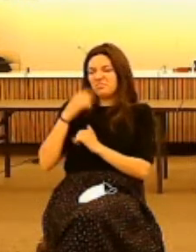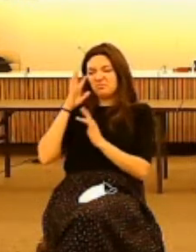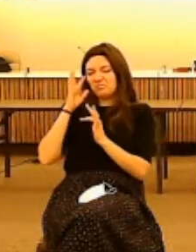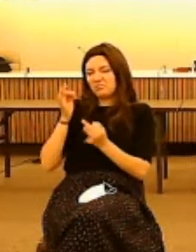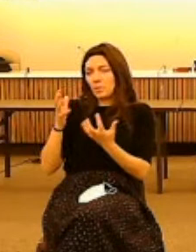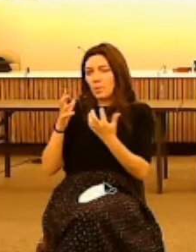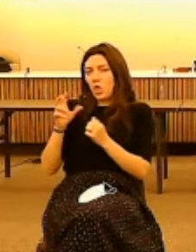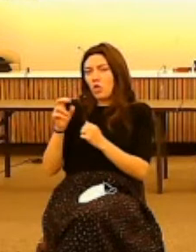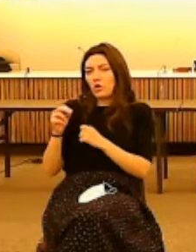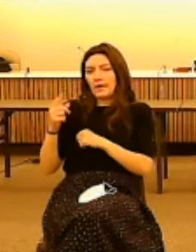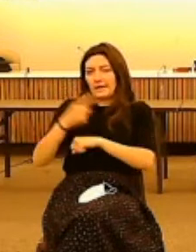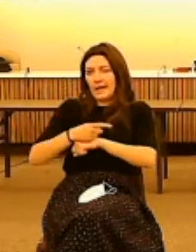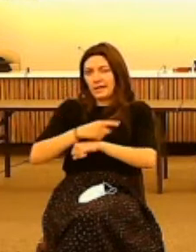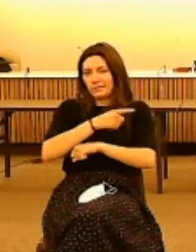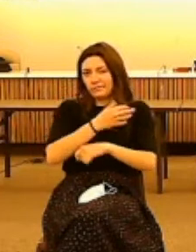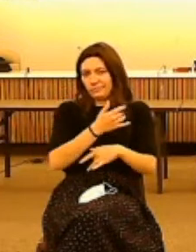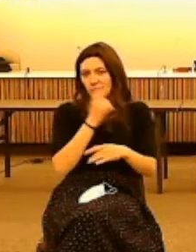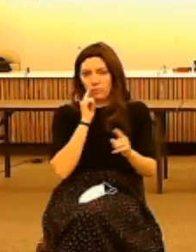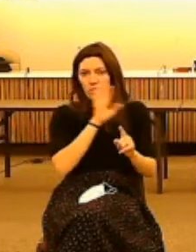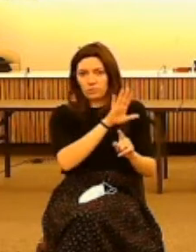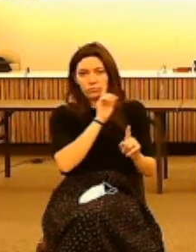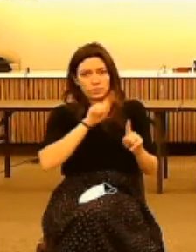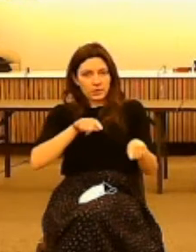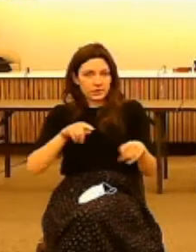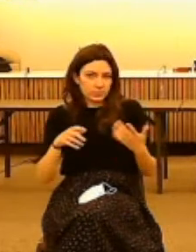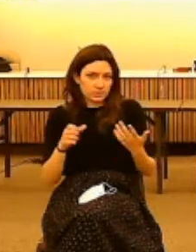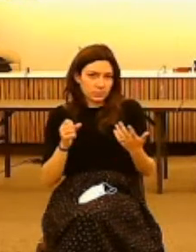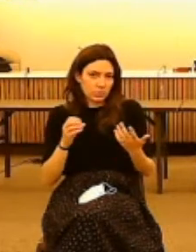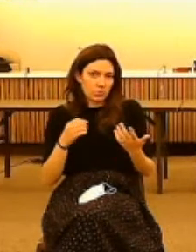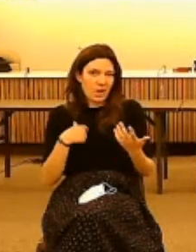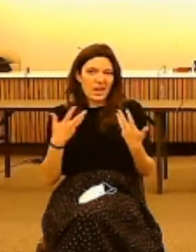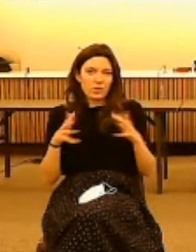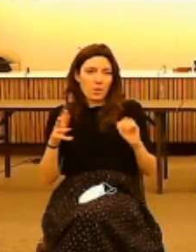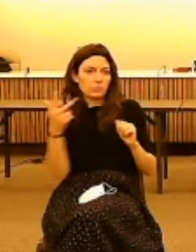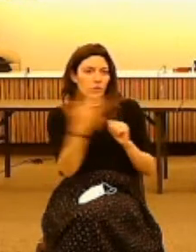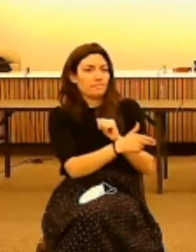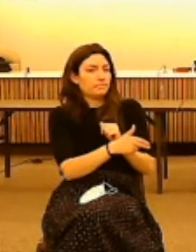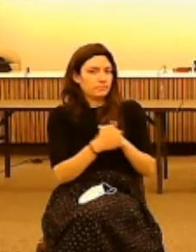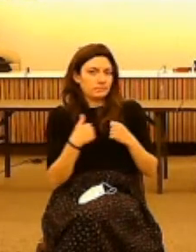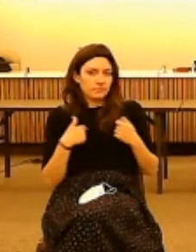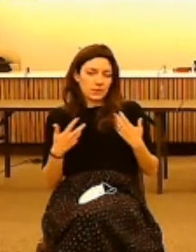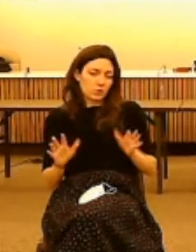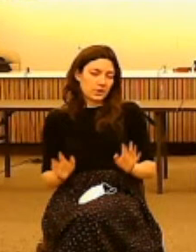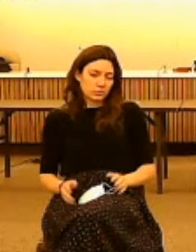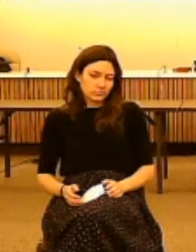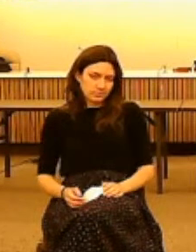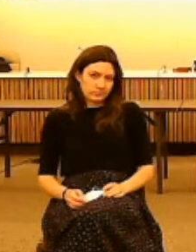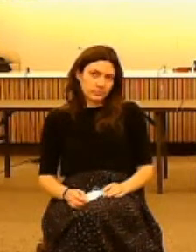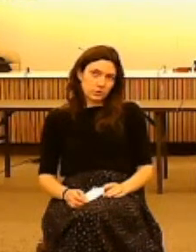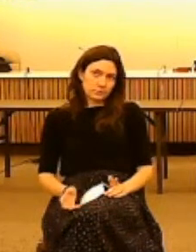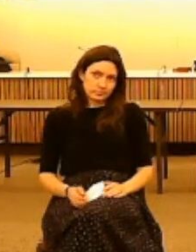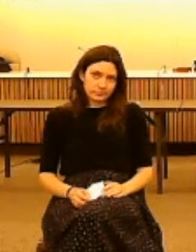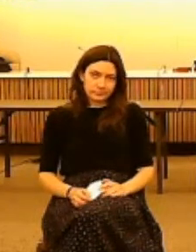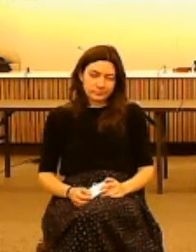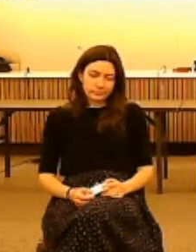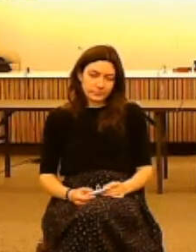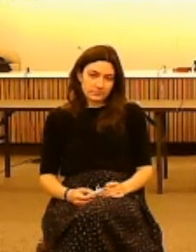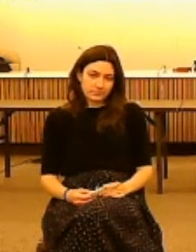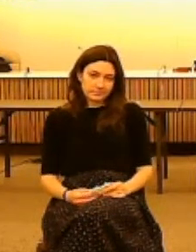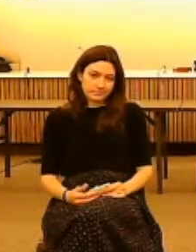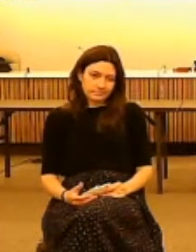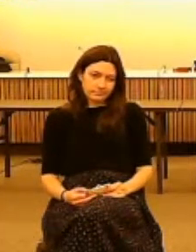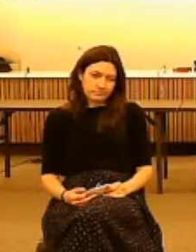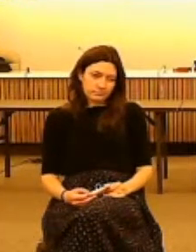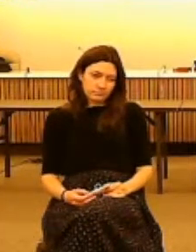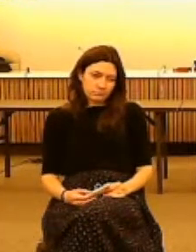respond. I didn't want to cut anybody out because they say, oh, I'm not going to be able to get a response back in time. So,